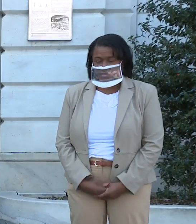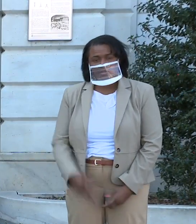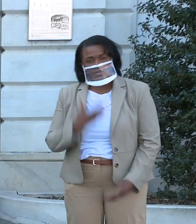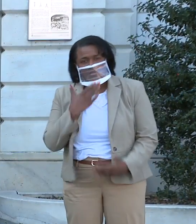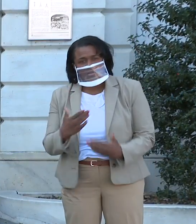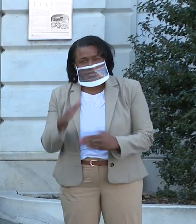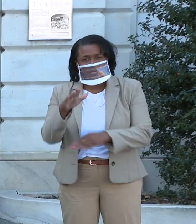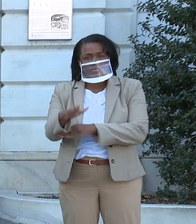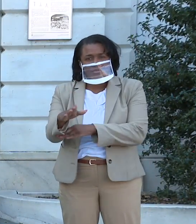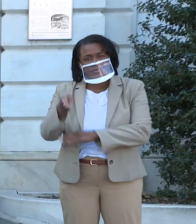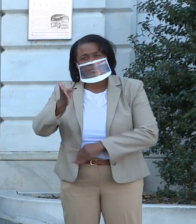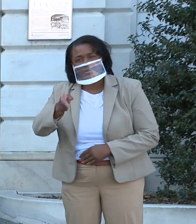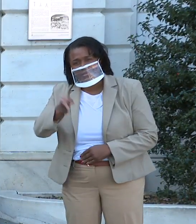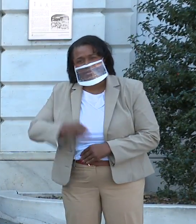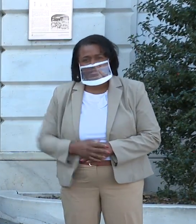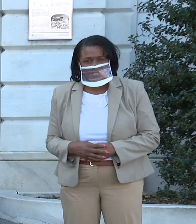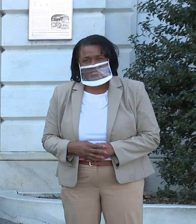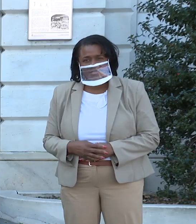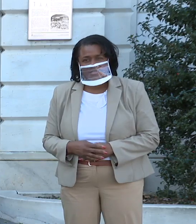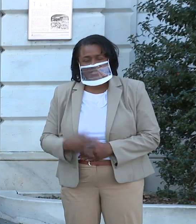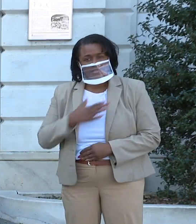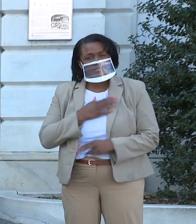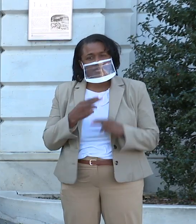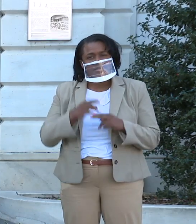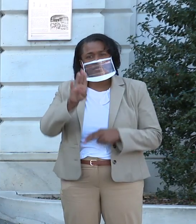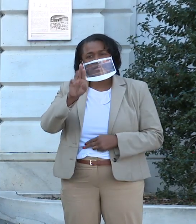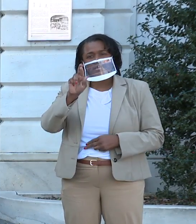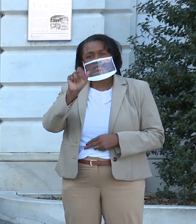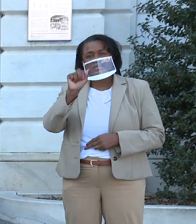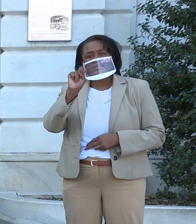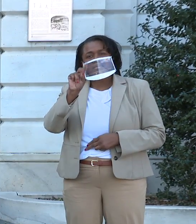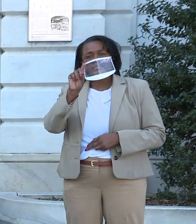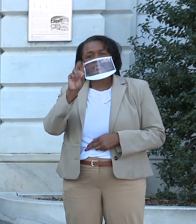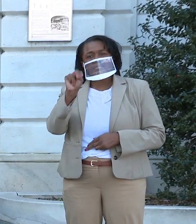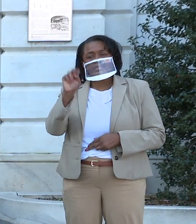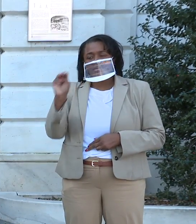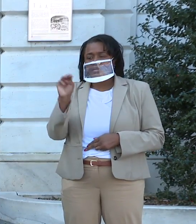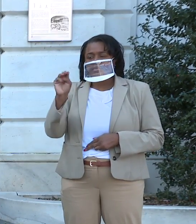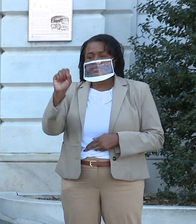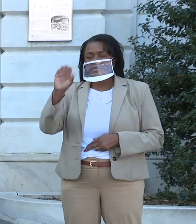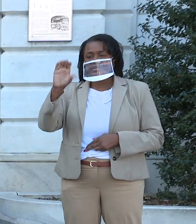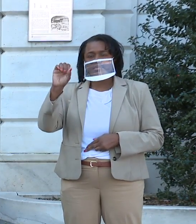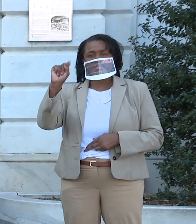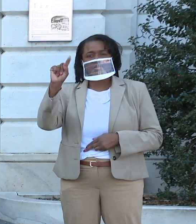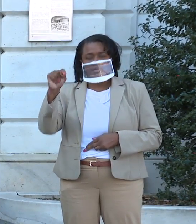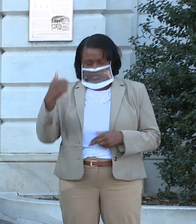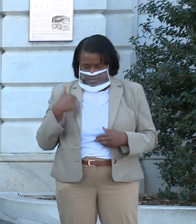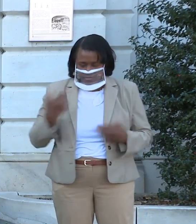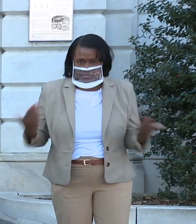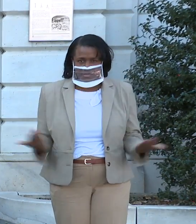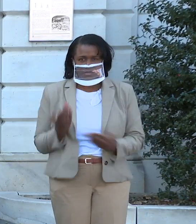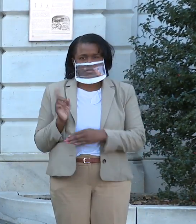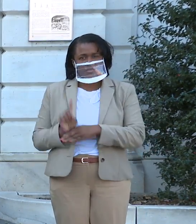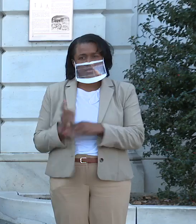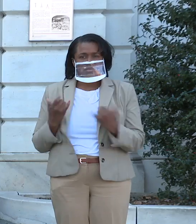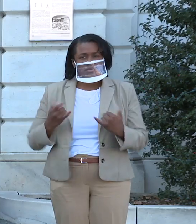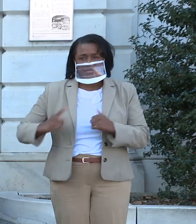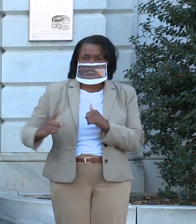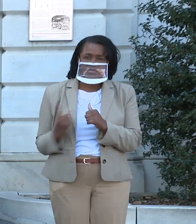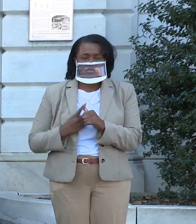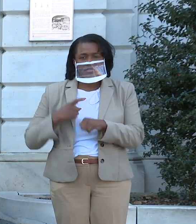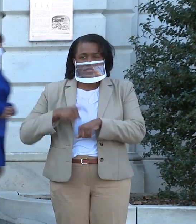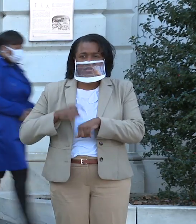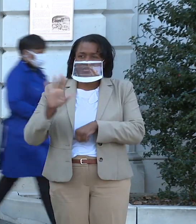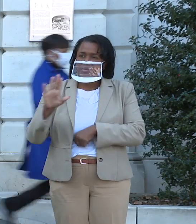Good afternoon, Baltimore. My name is Brandon M. Scott, and I stand before you for the first